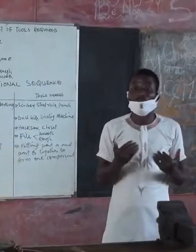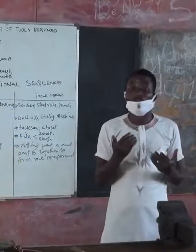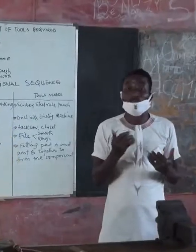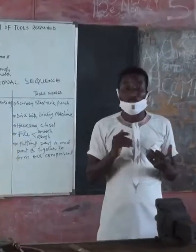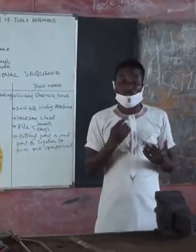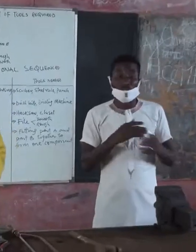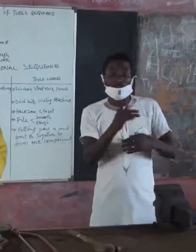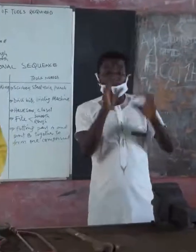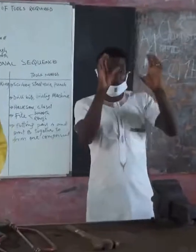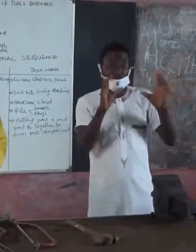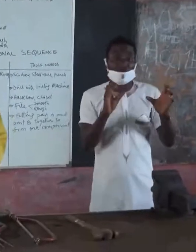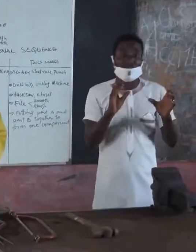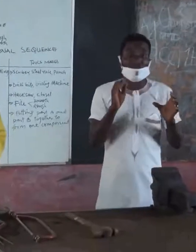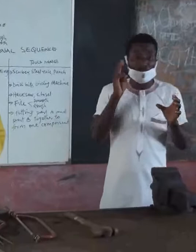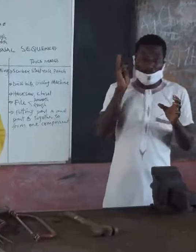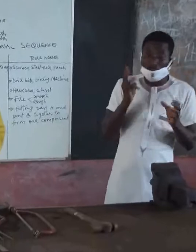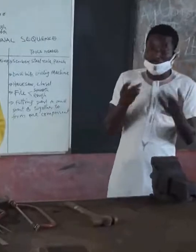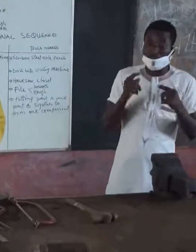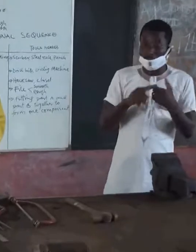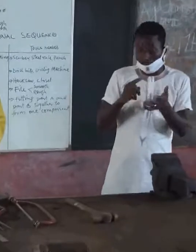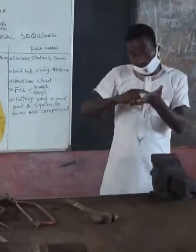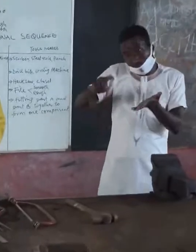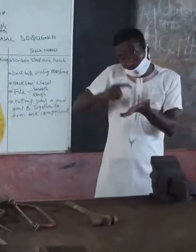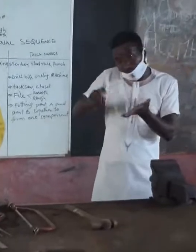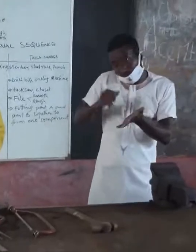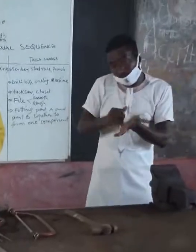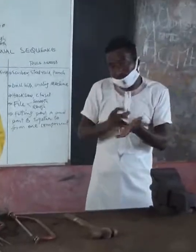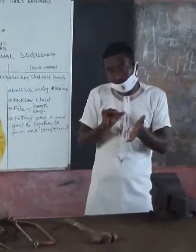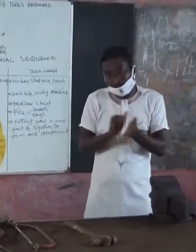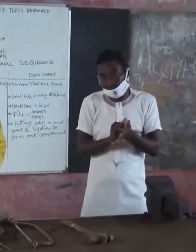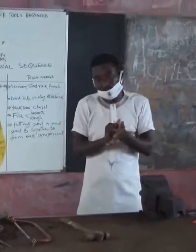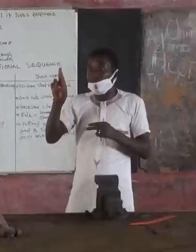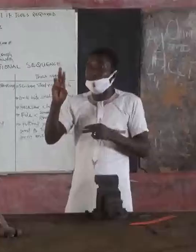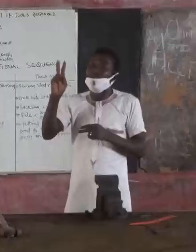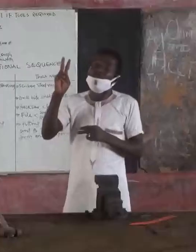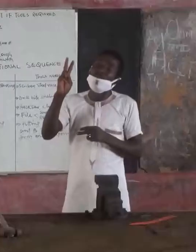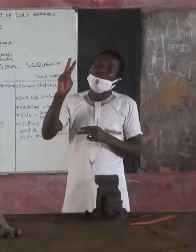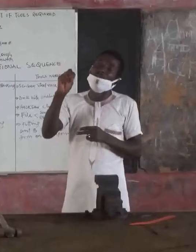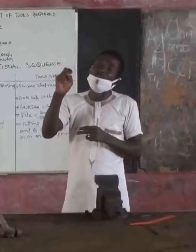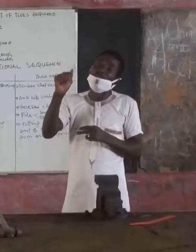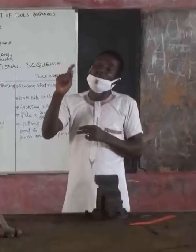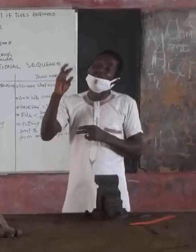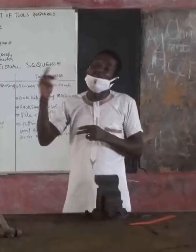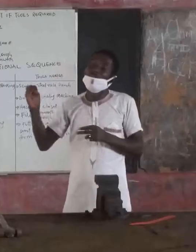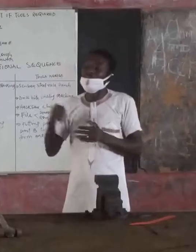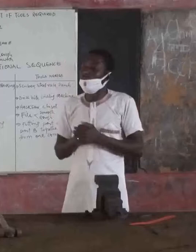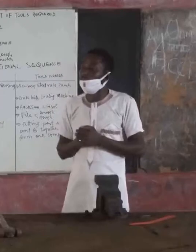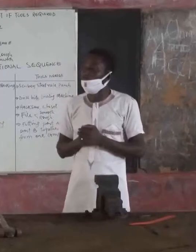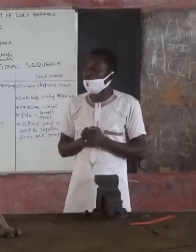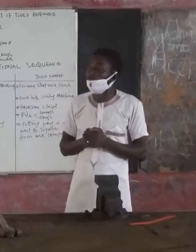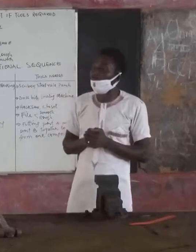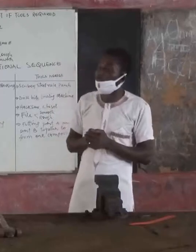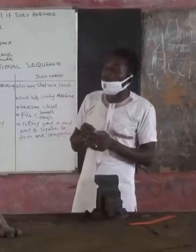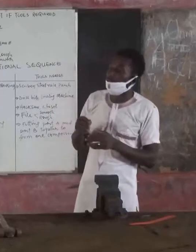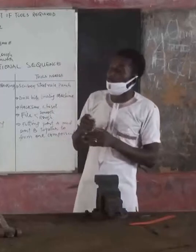who will come now to do the marking out and probably the drilling is the second person we are working with, that is